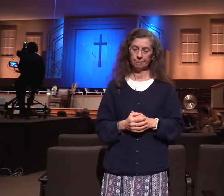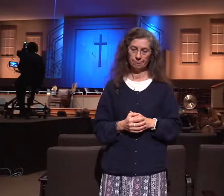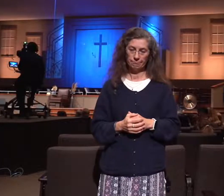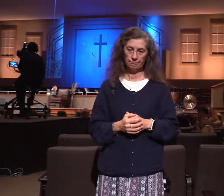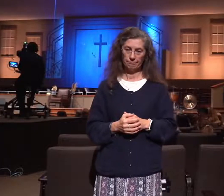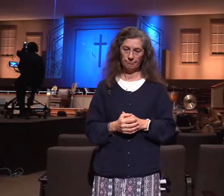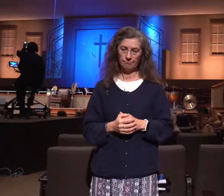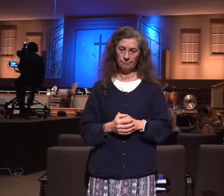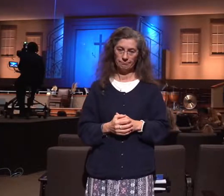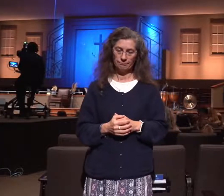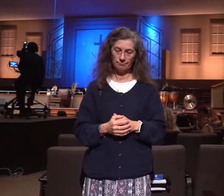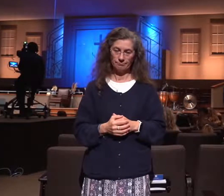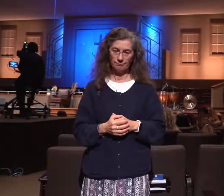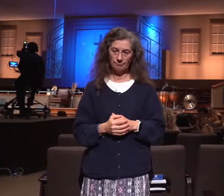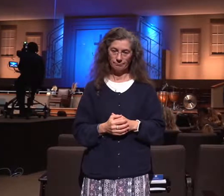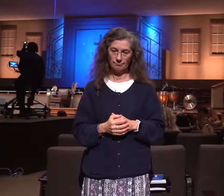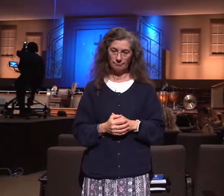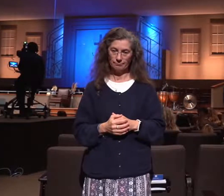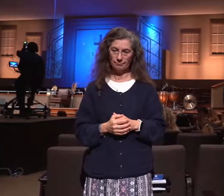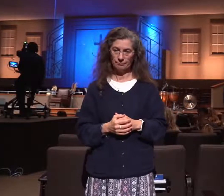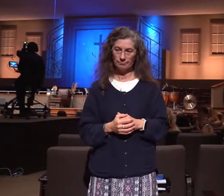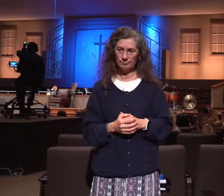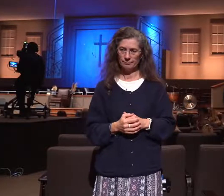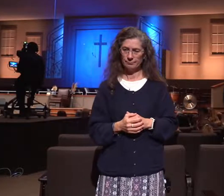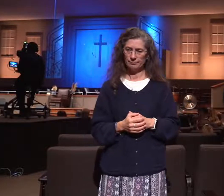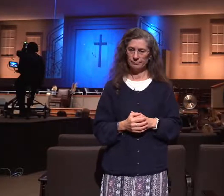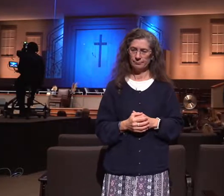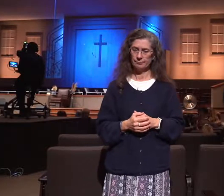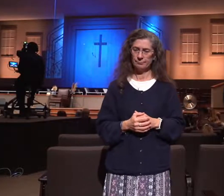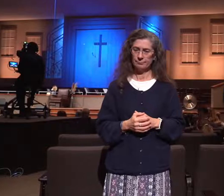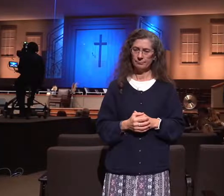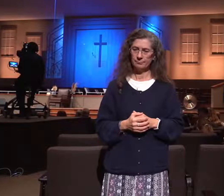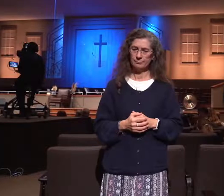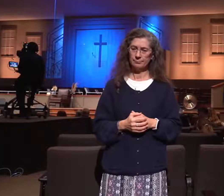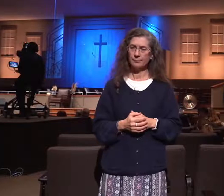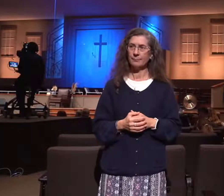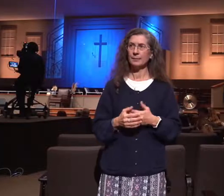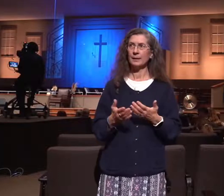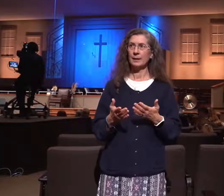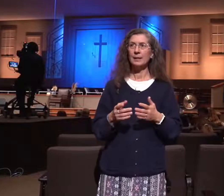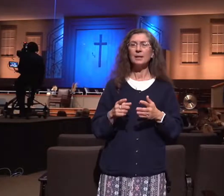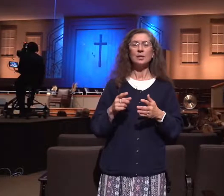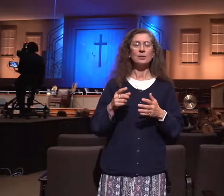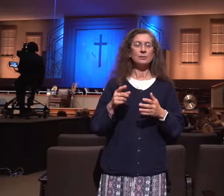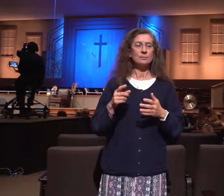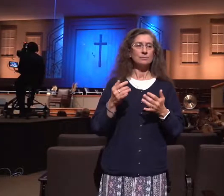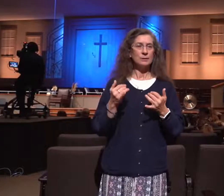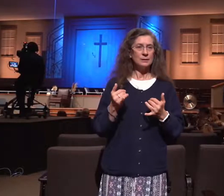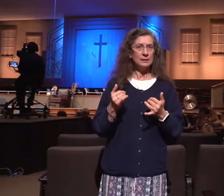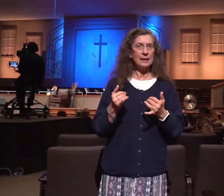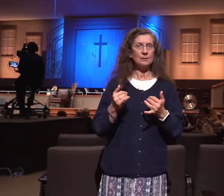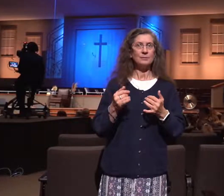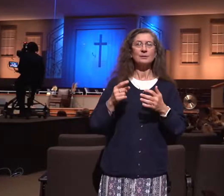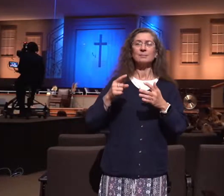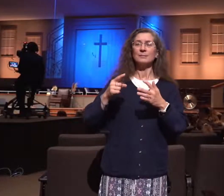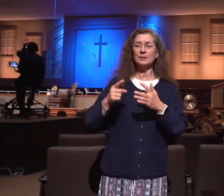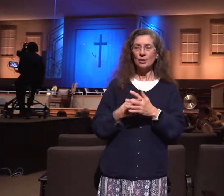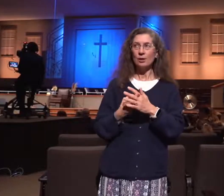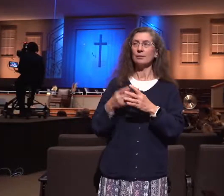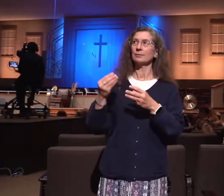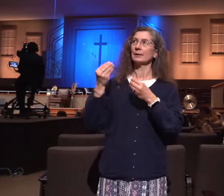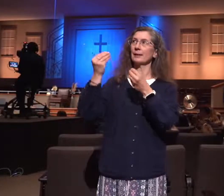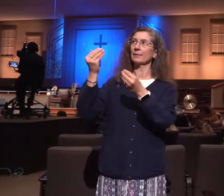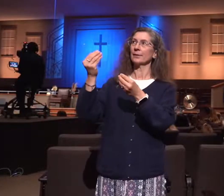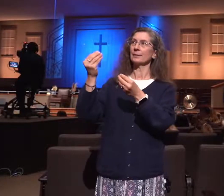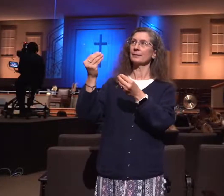Amen. I couldn't start where I'm at now, okay? But start somewhere. And by the way,